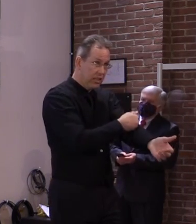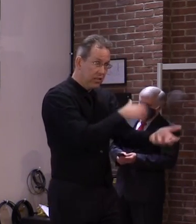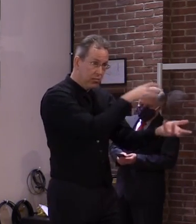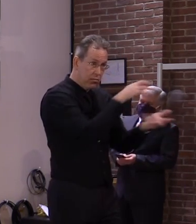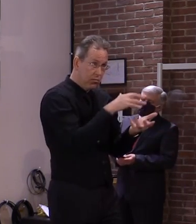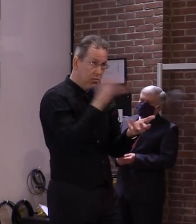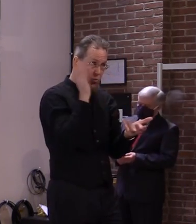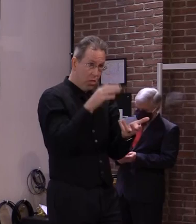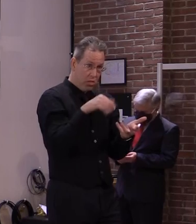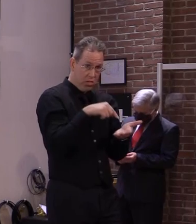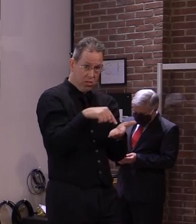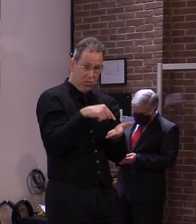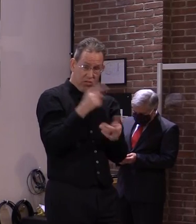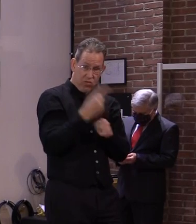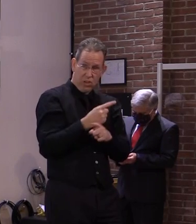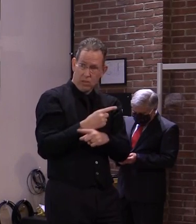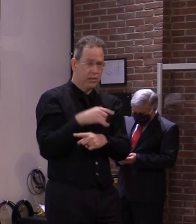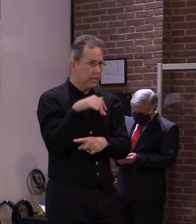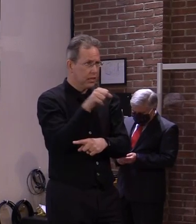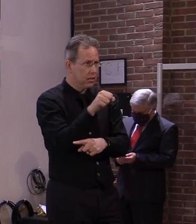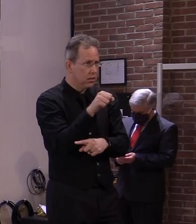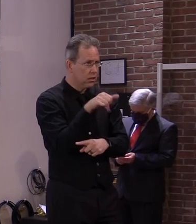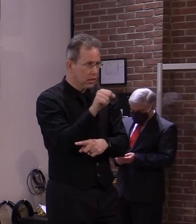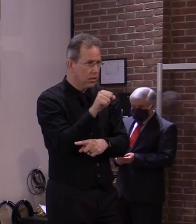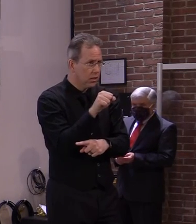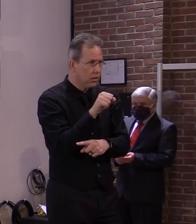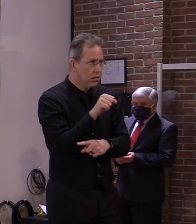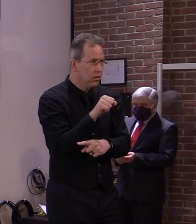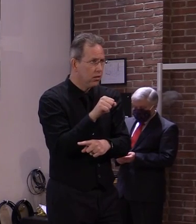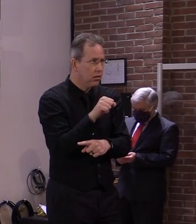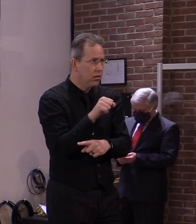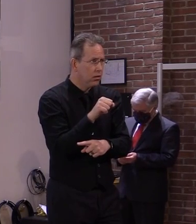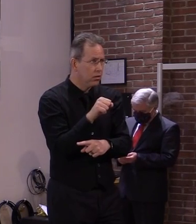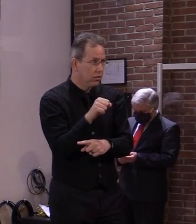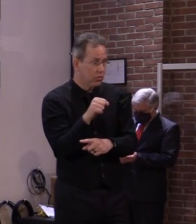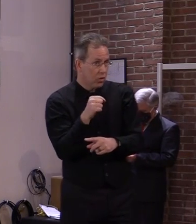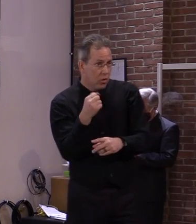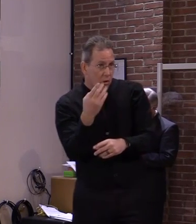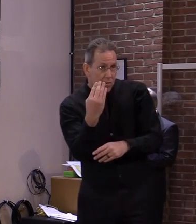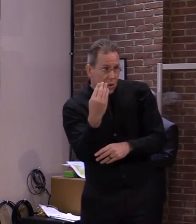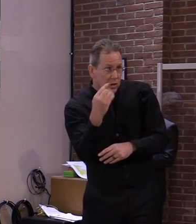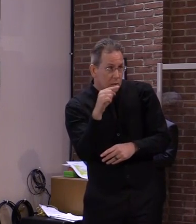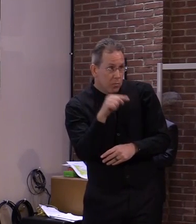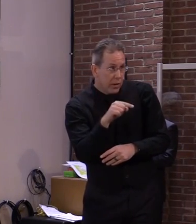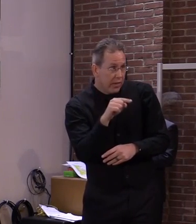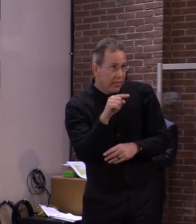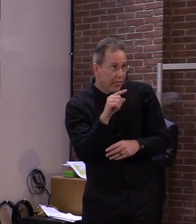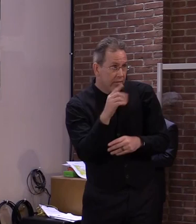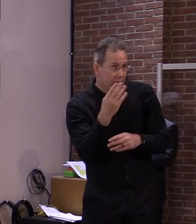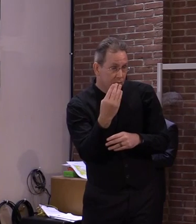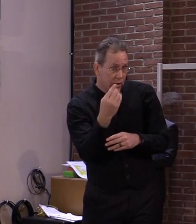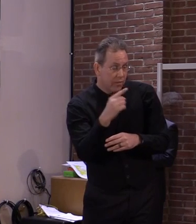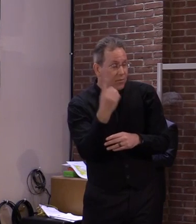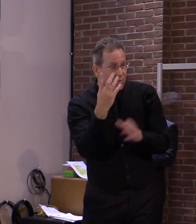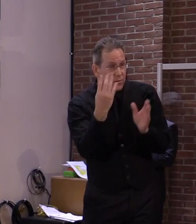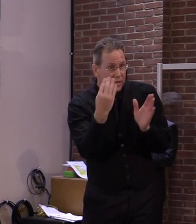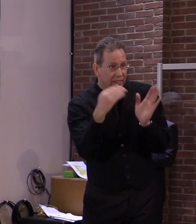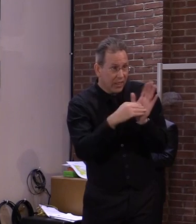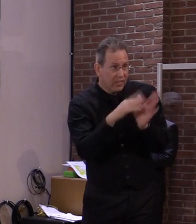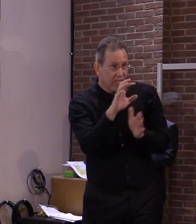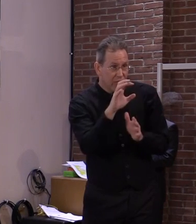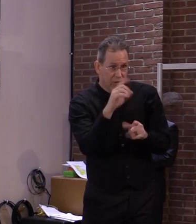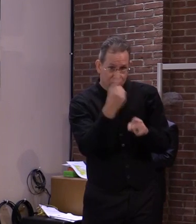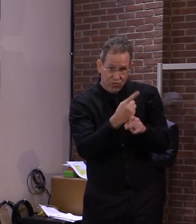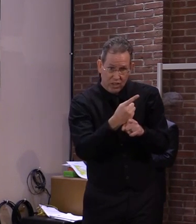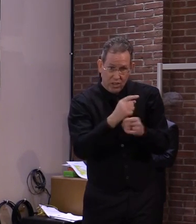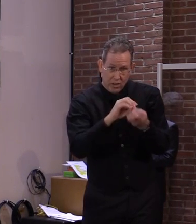now. It'd be 14.5 total. Correct. Okay. I was